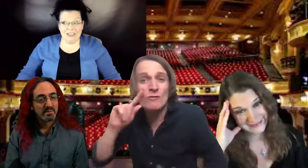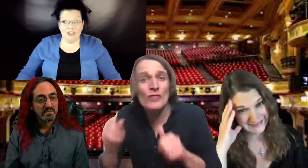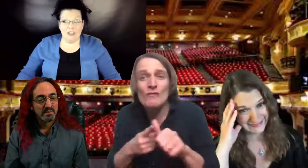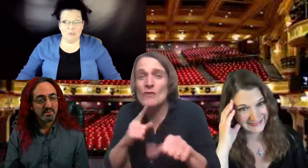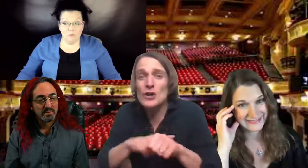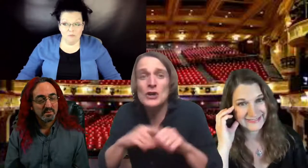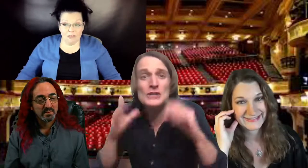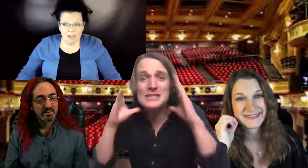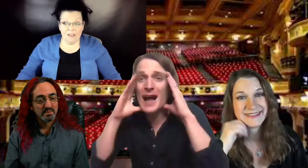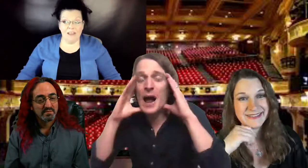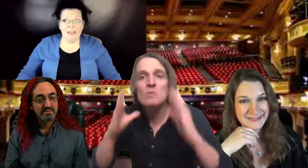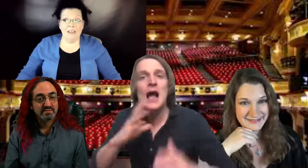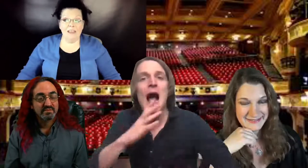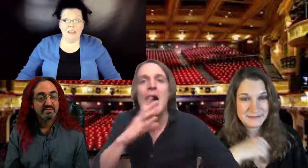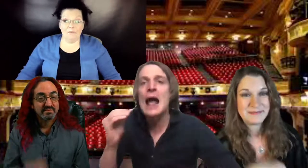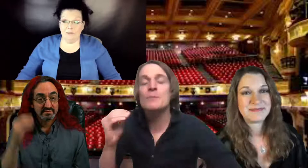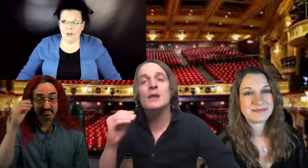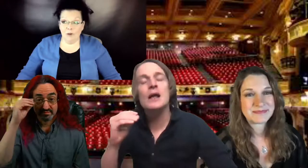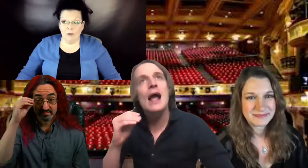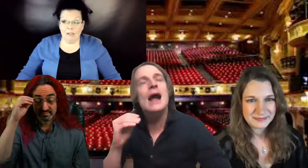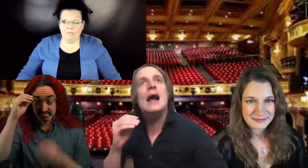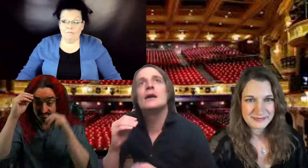18. I had just moved to LA.